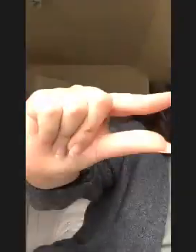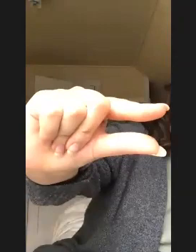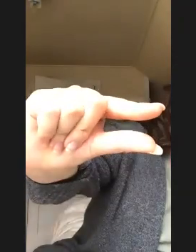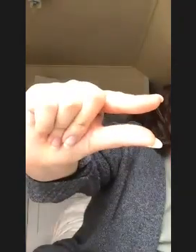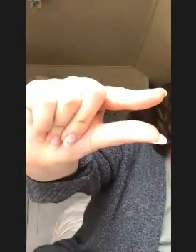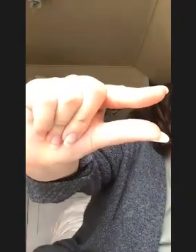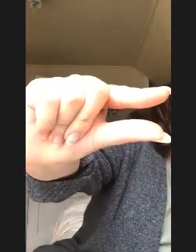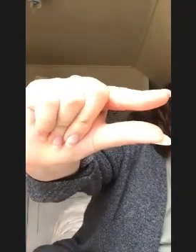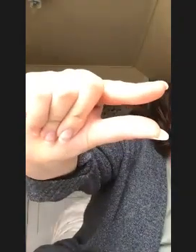G,